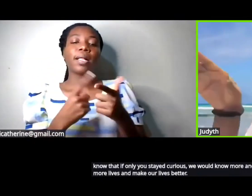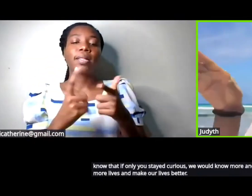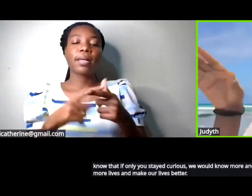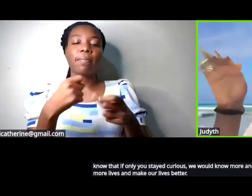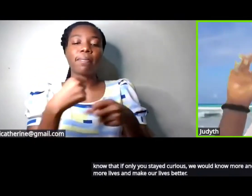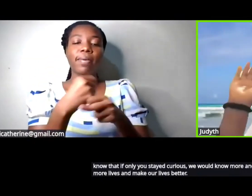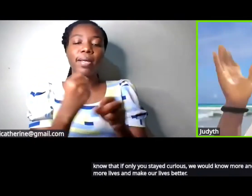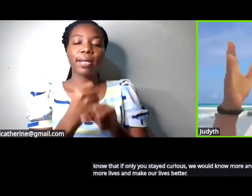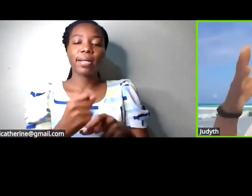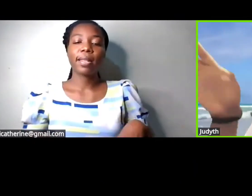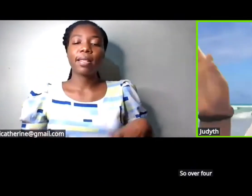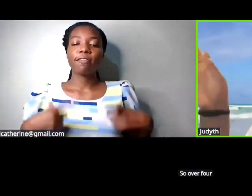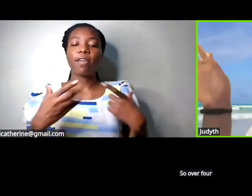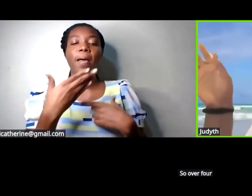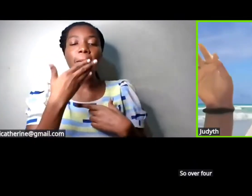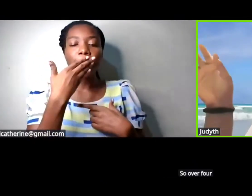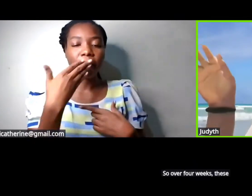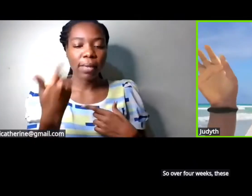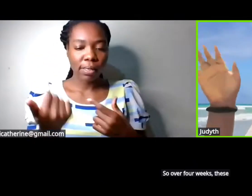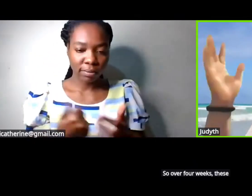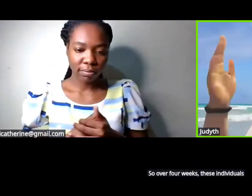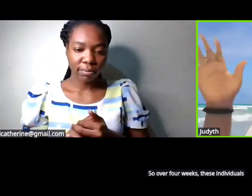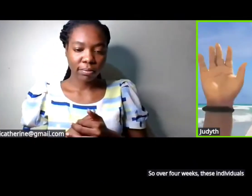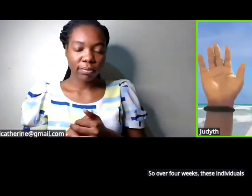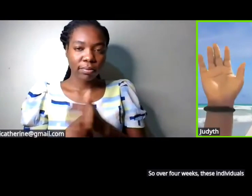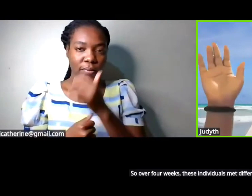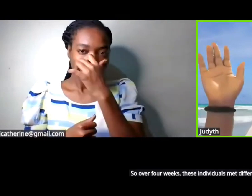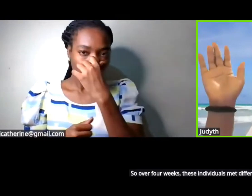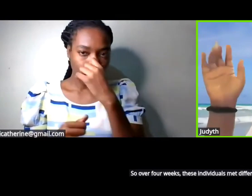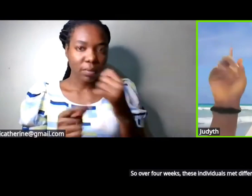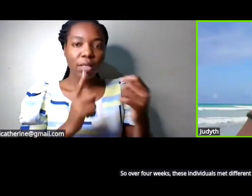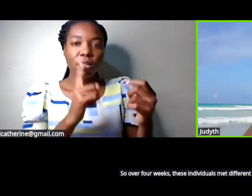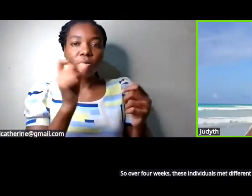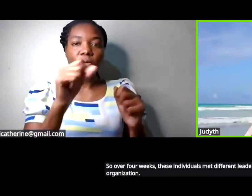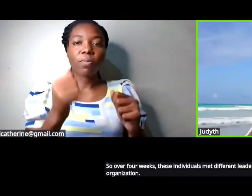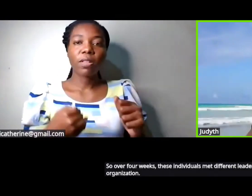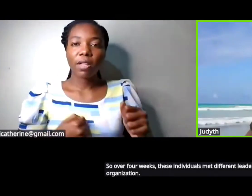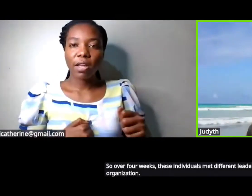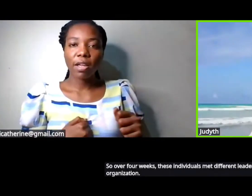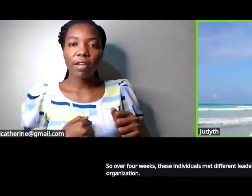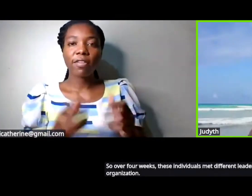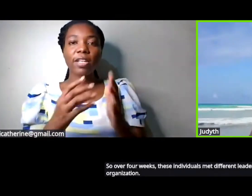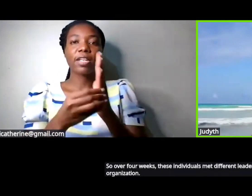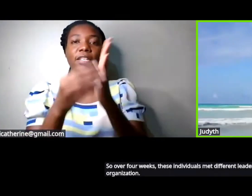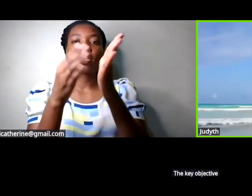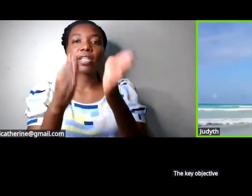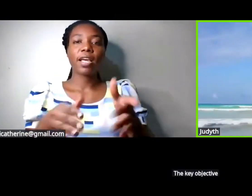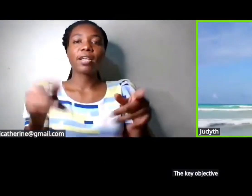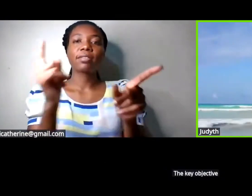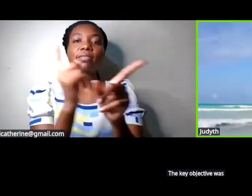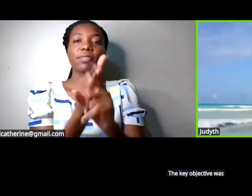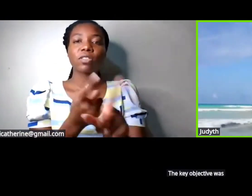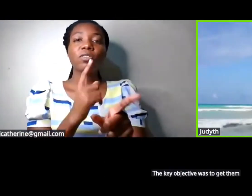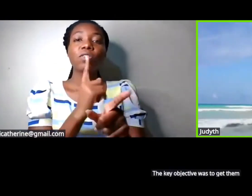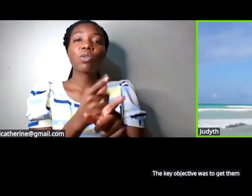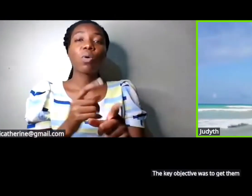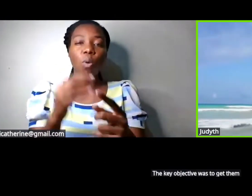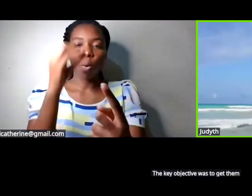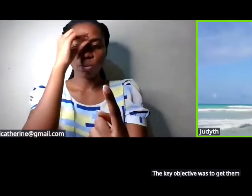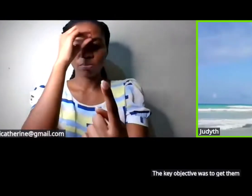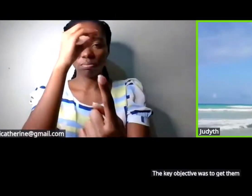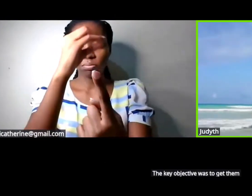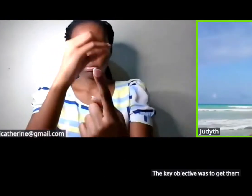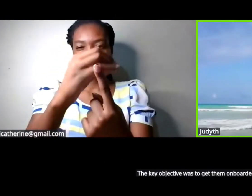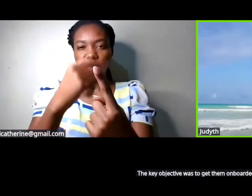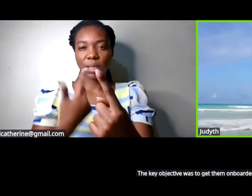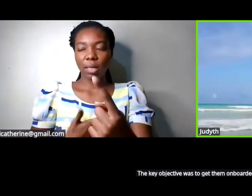So over 4 weeks, these individuals met different leaders across the organization. The key objective was to get them onboarded in a